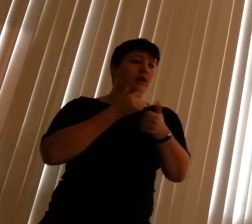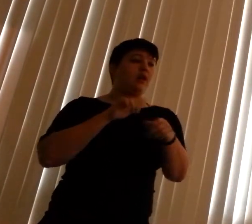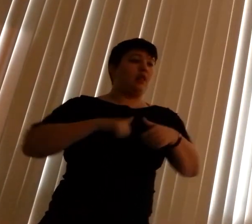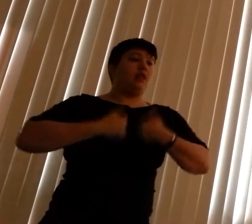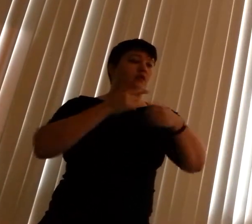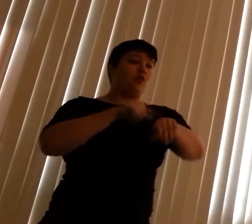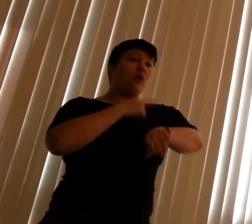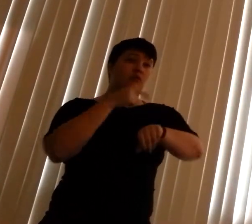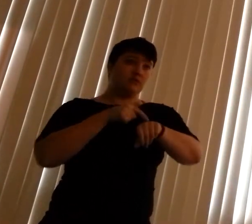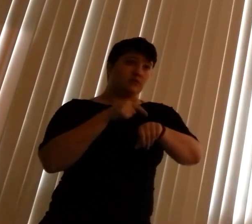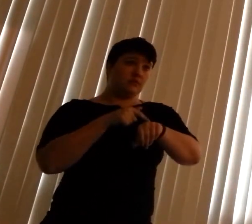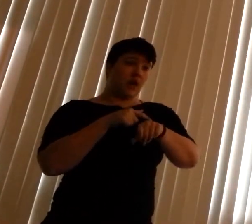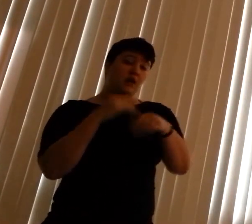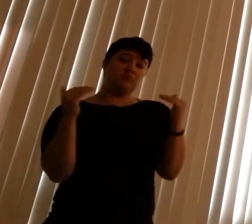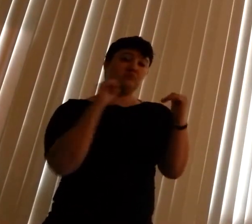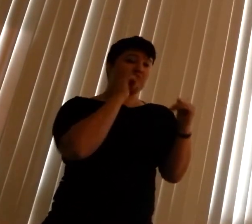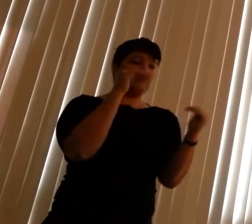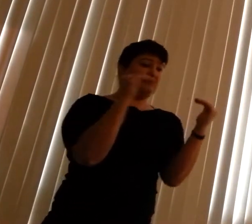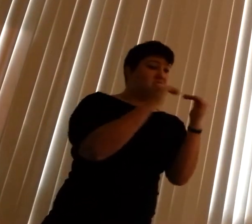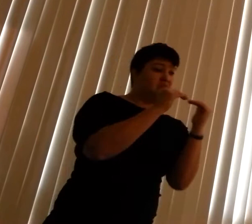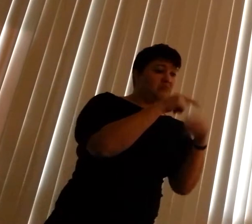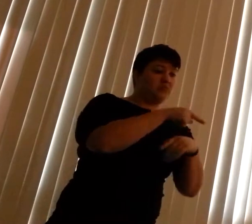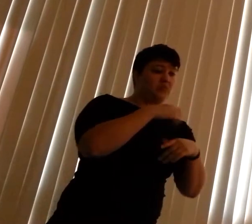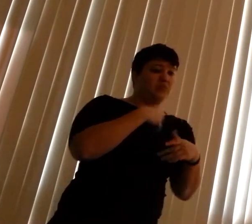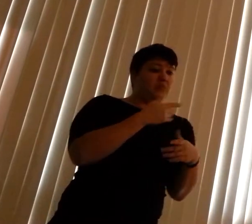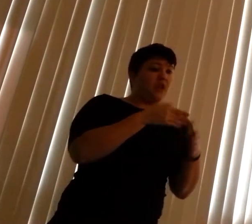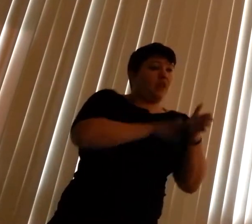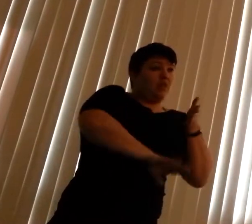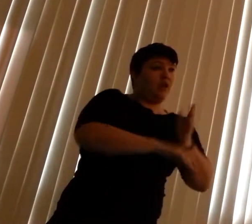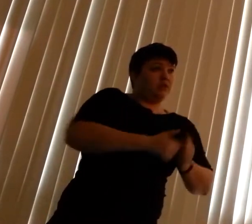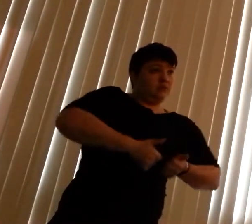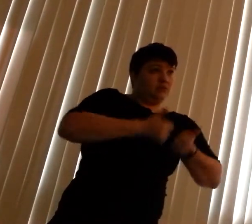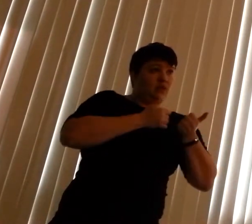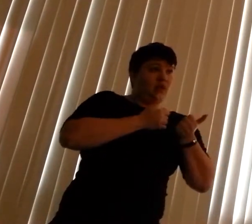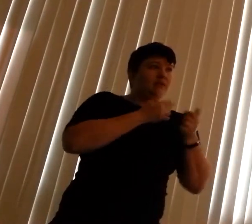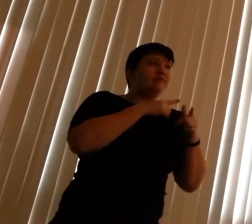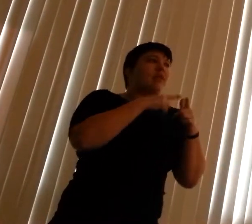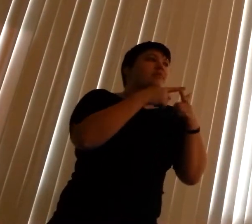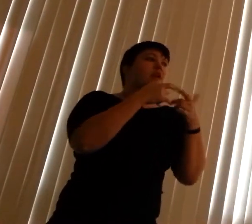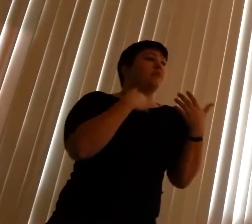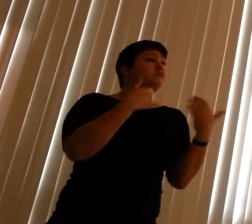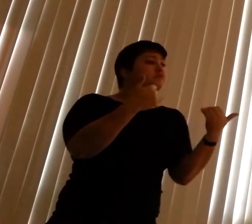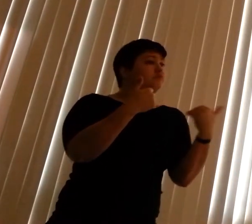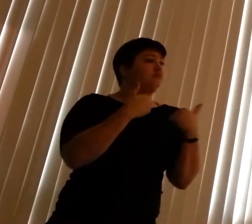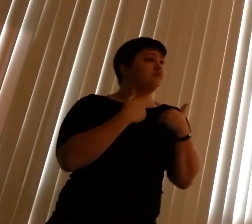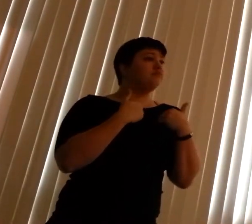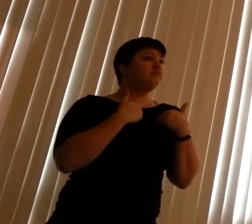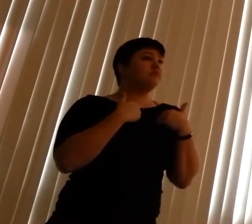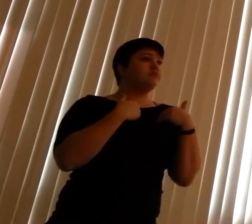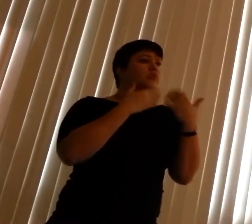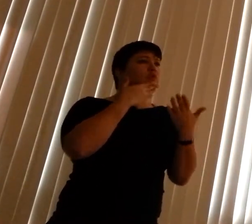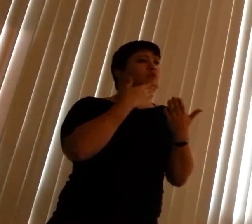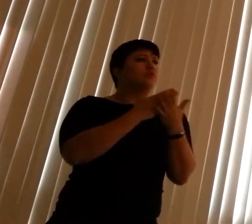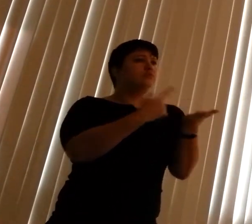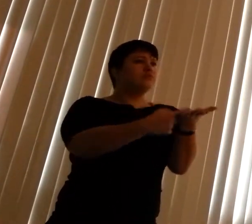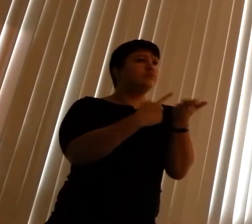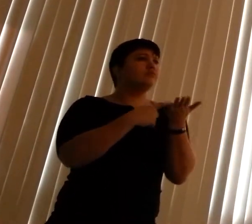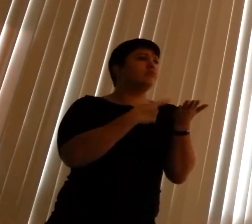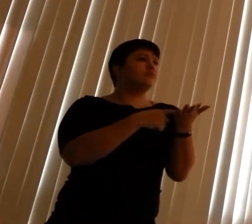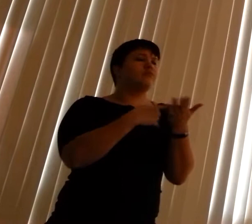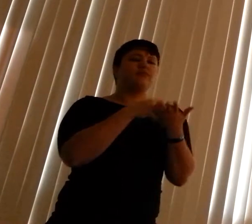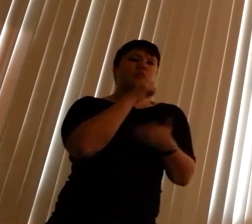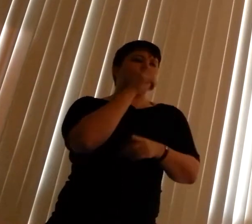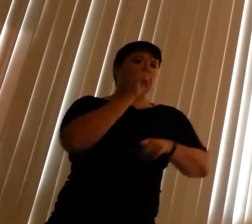in the unequal lifespan case, then we're going to have, I think, good reason to think that we shouldn't